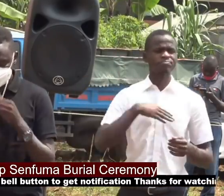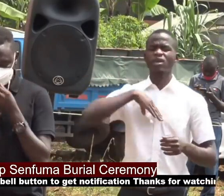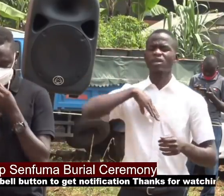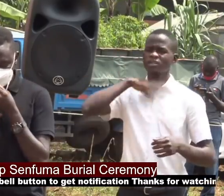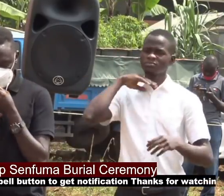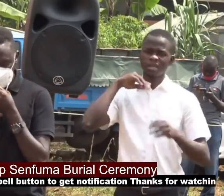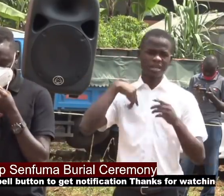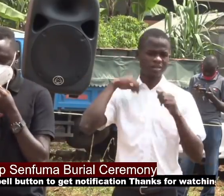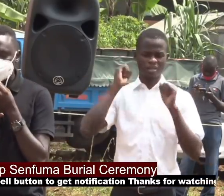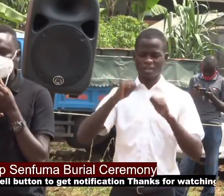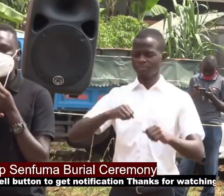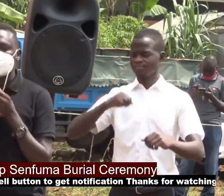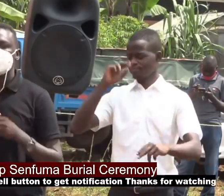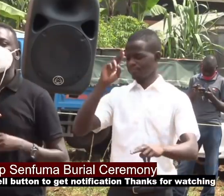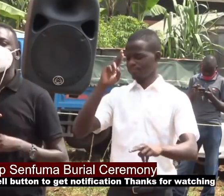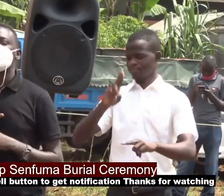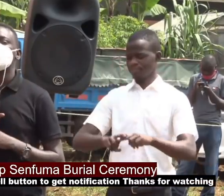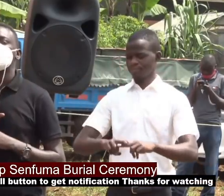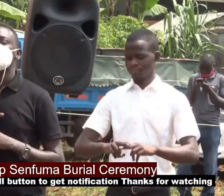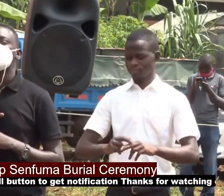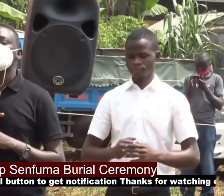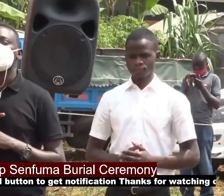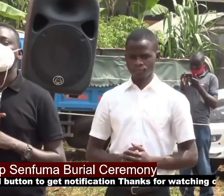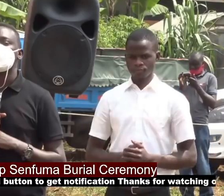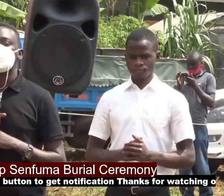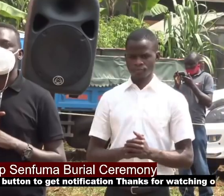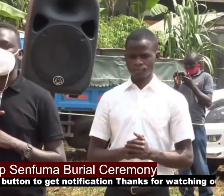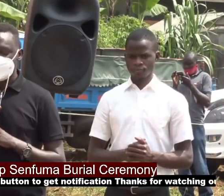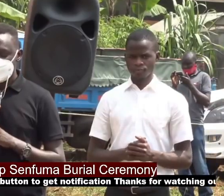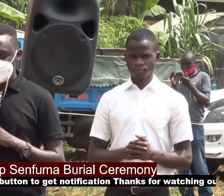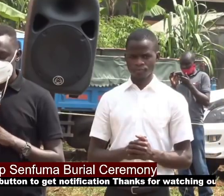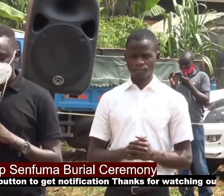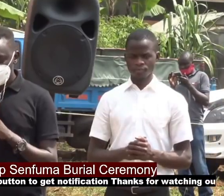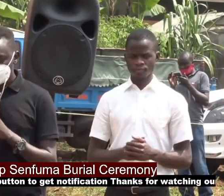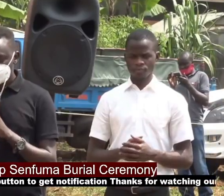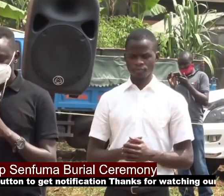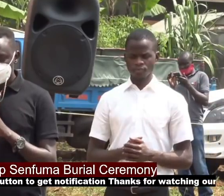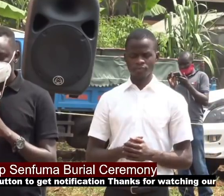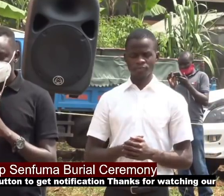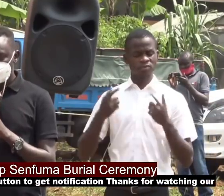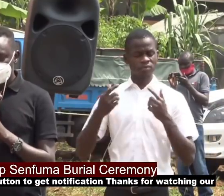And I said, if only I can say out this dream and take my seat.